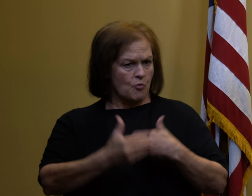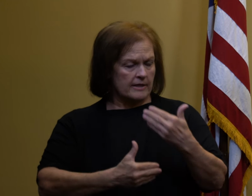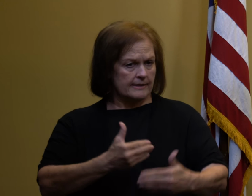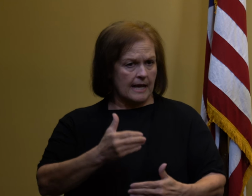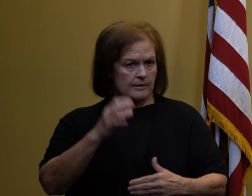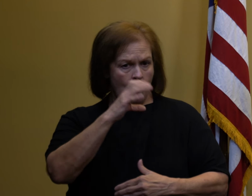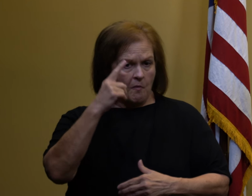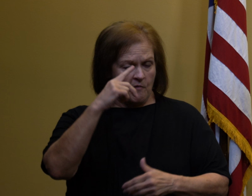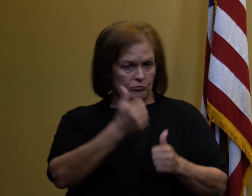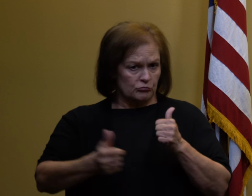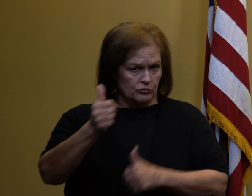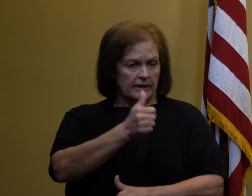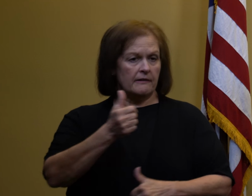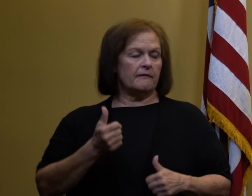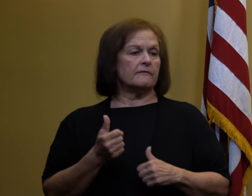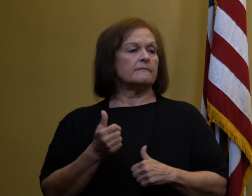that culminated in a